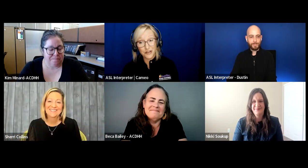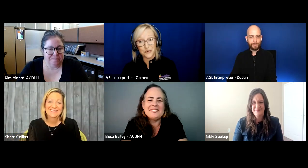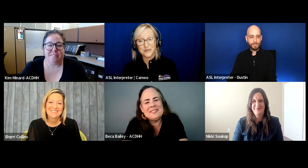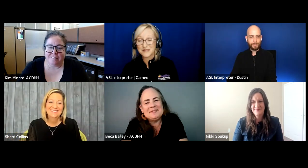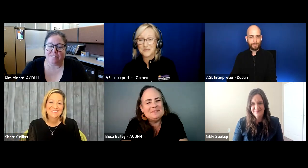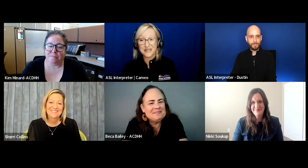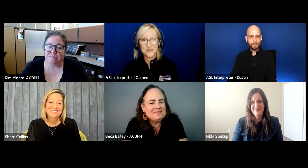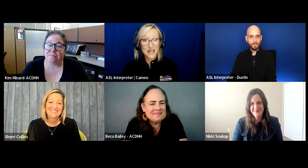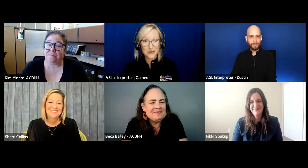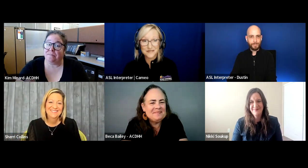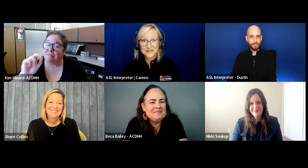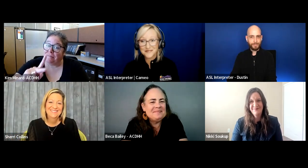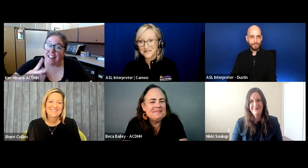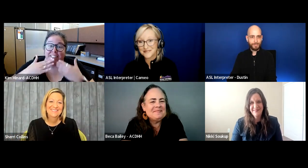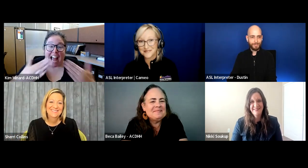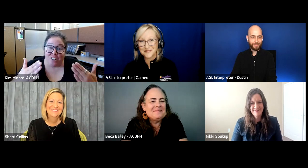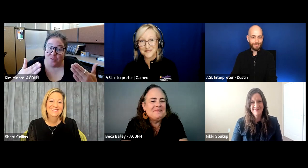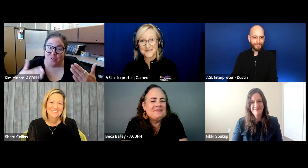for you. So please reach out.